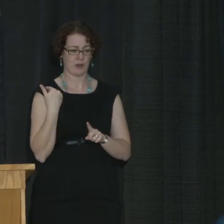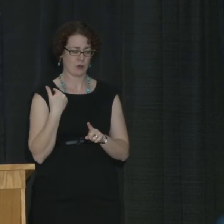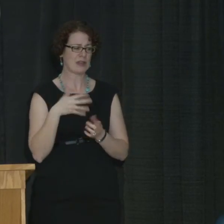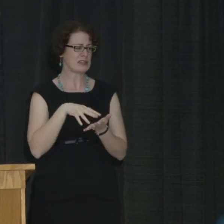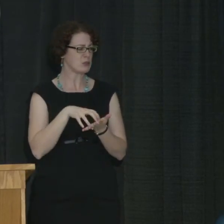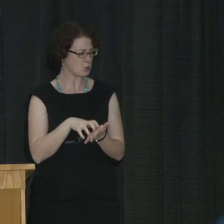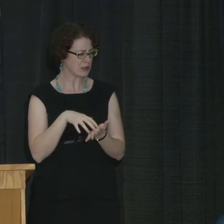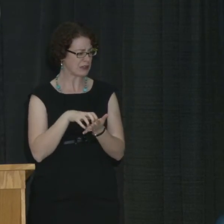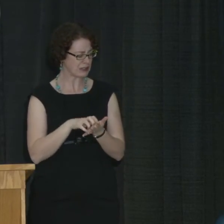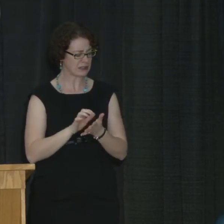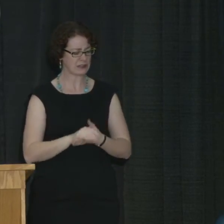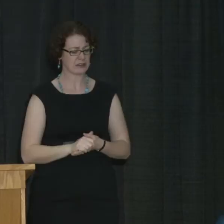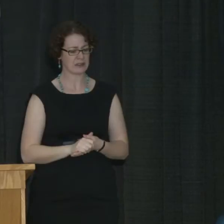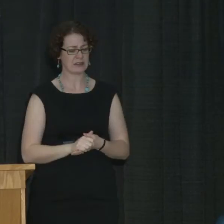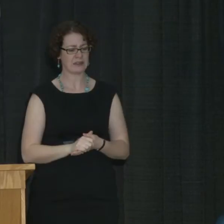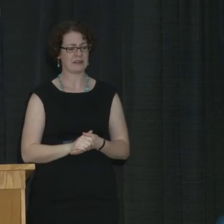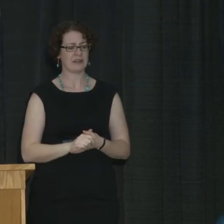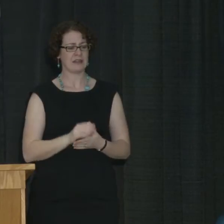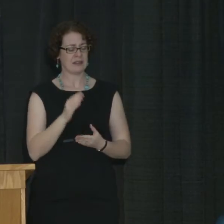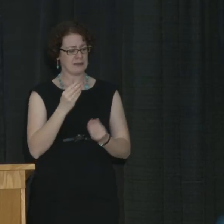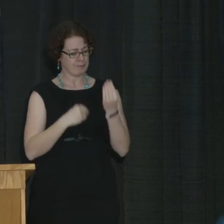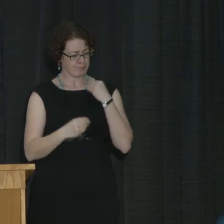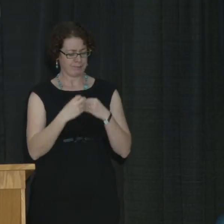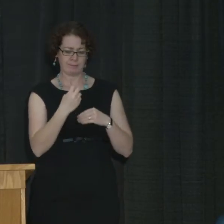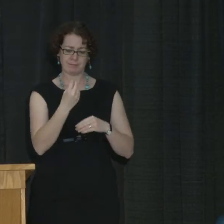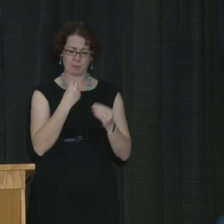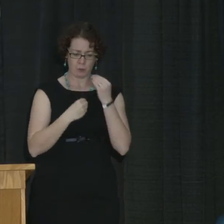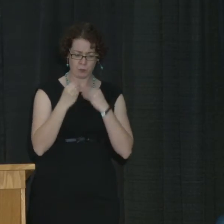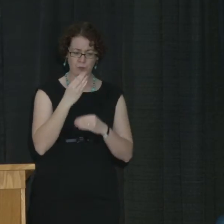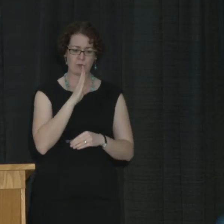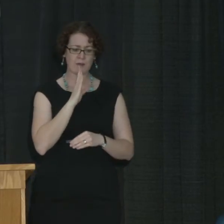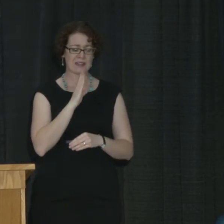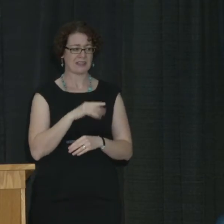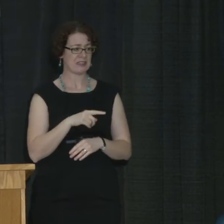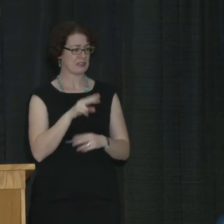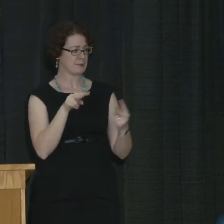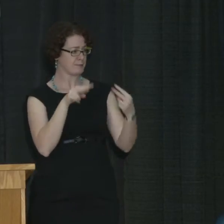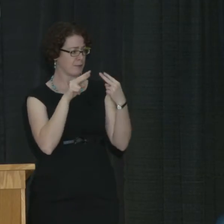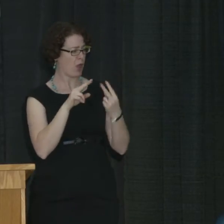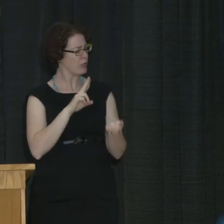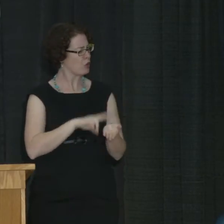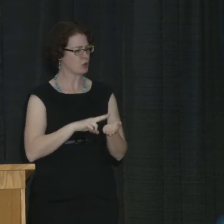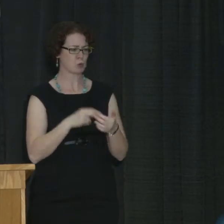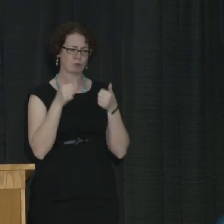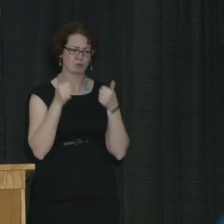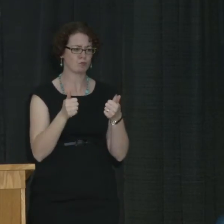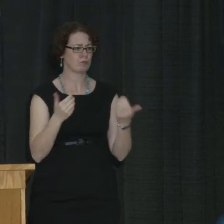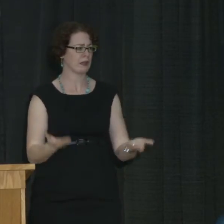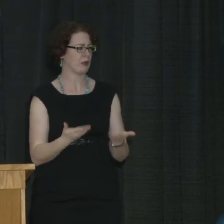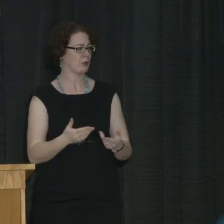frail. And he was having his breakfast, and he looked up at me and he said, "The nurses here are some good to me."